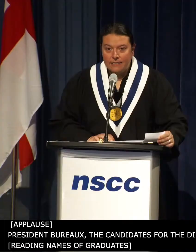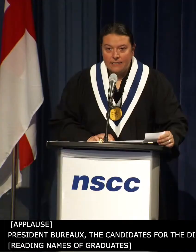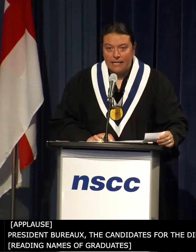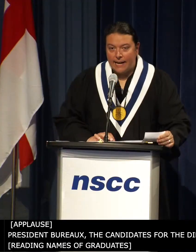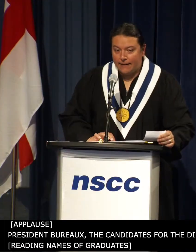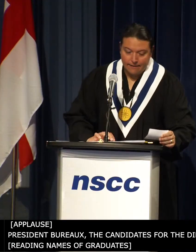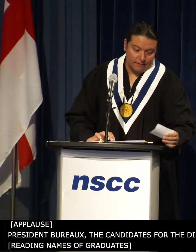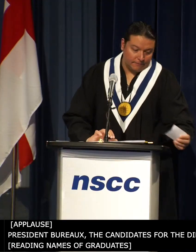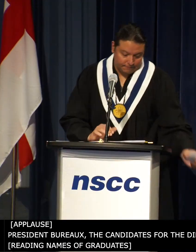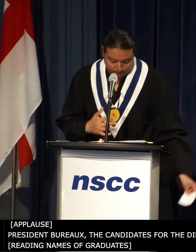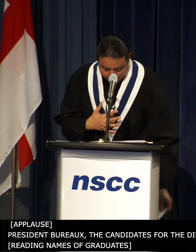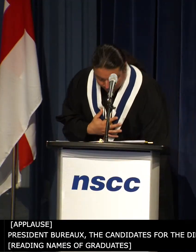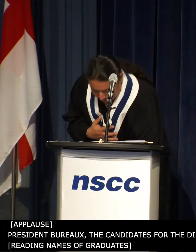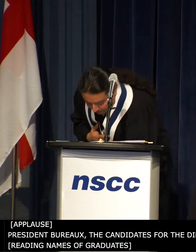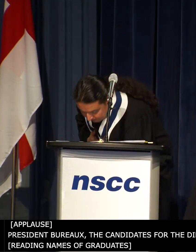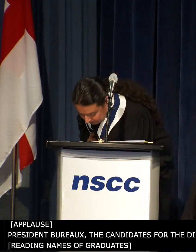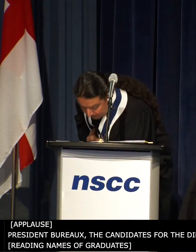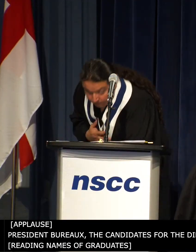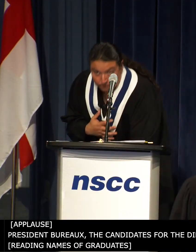Aiden Legg.